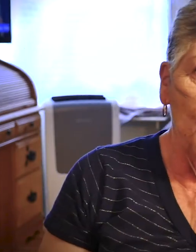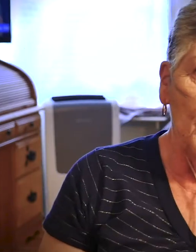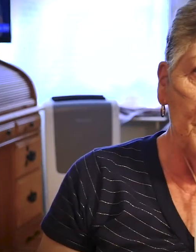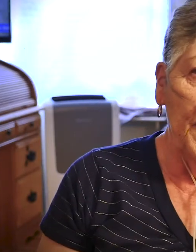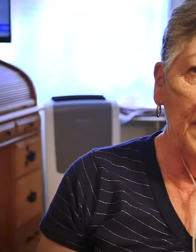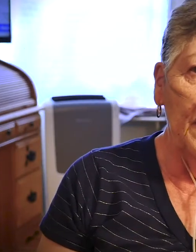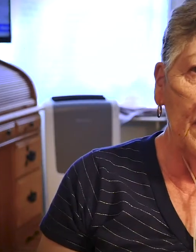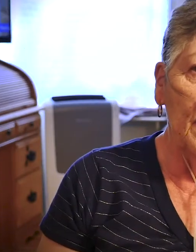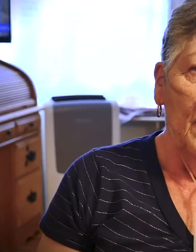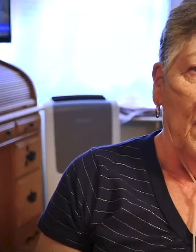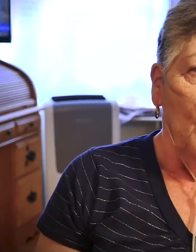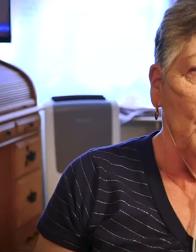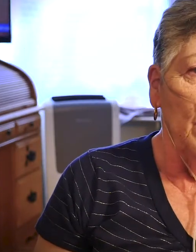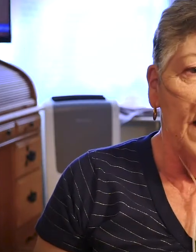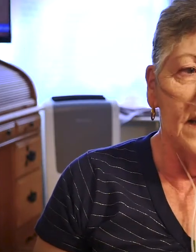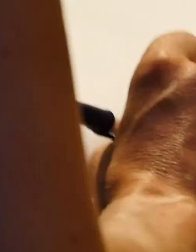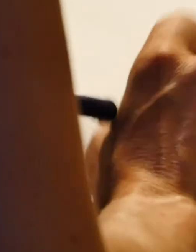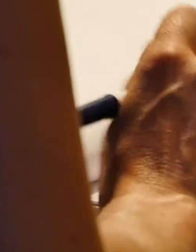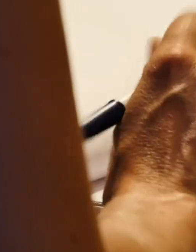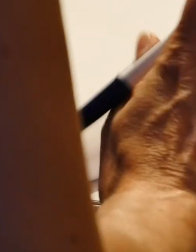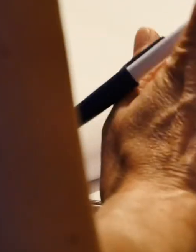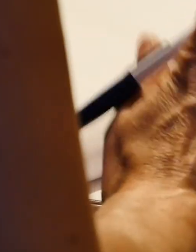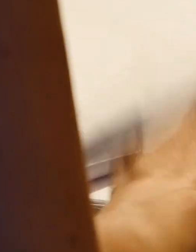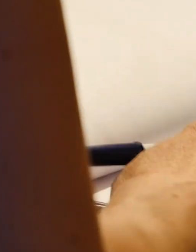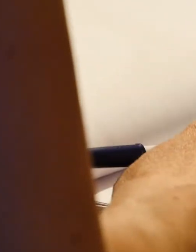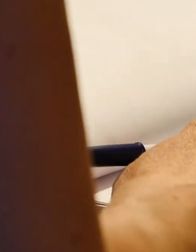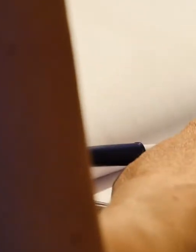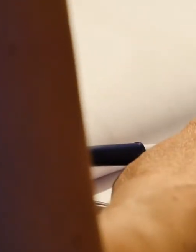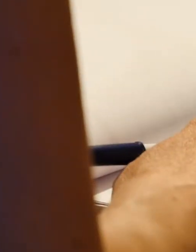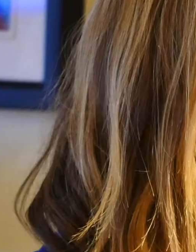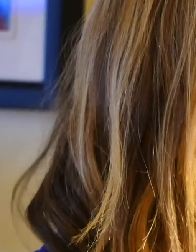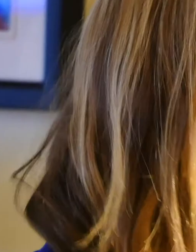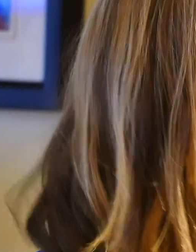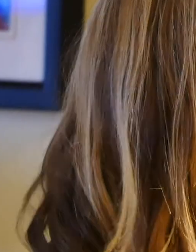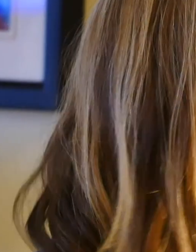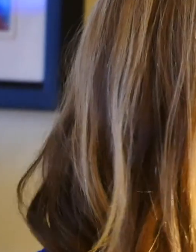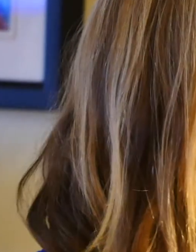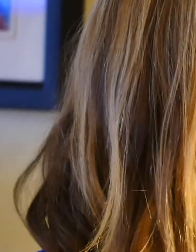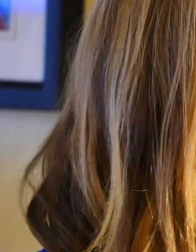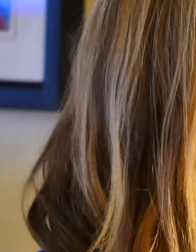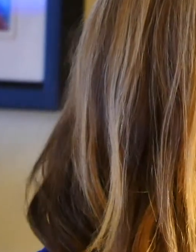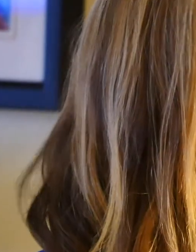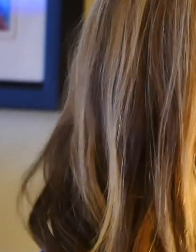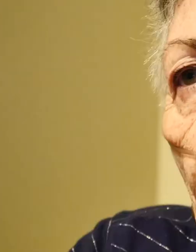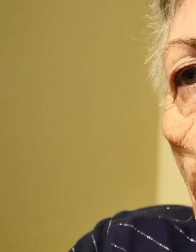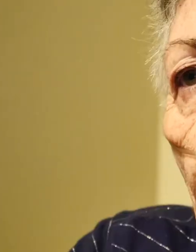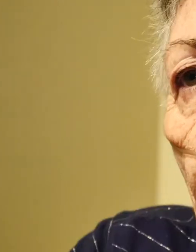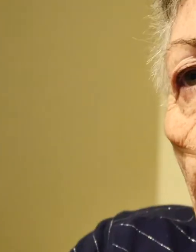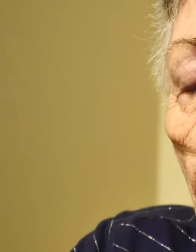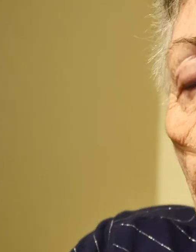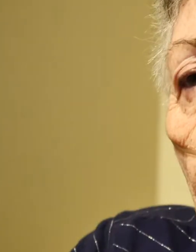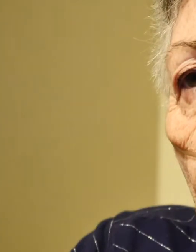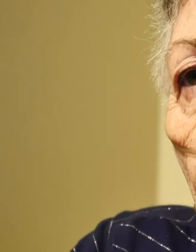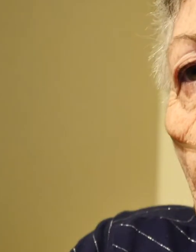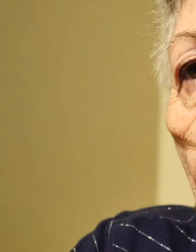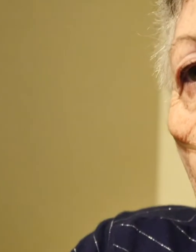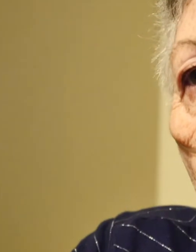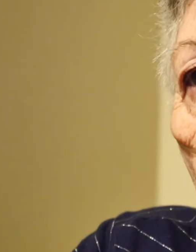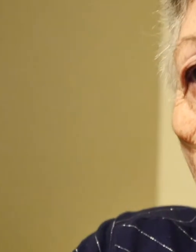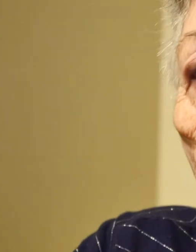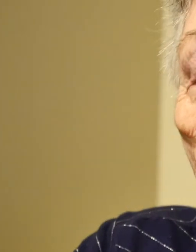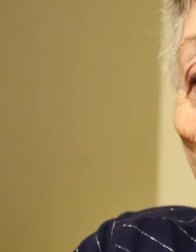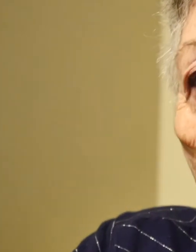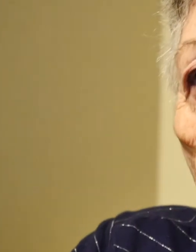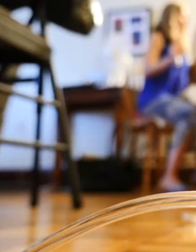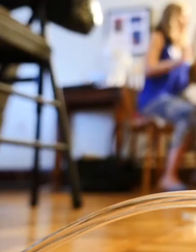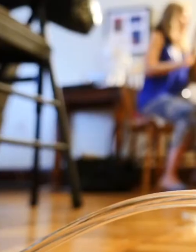information for me, whereas before, I couldn't get that. Often they're socially isolated because of